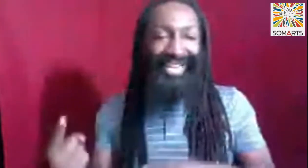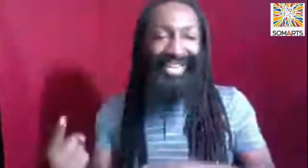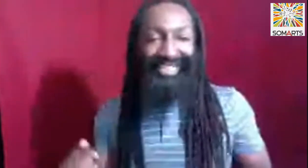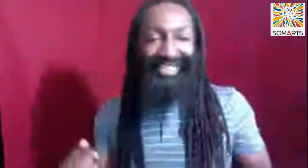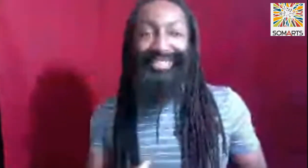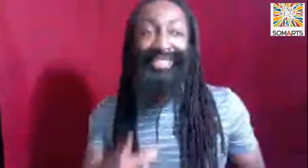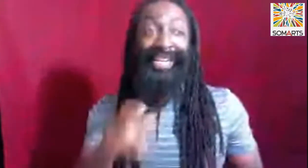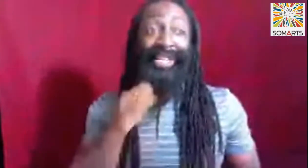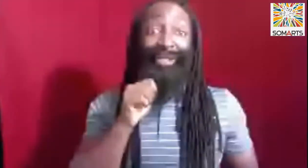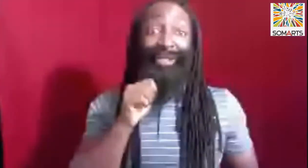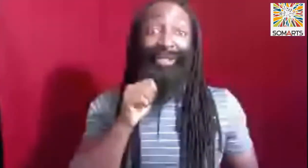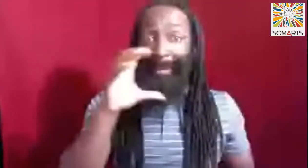place.